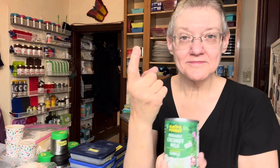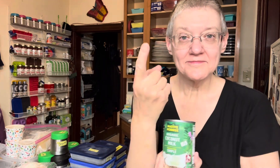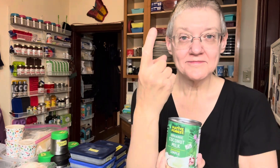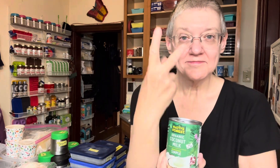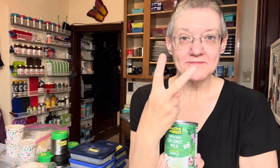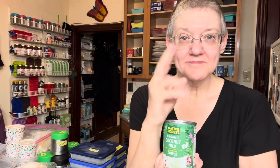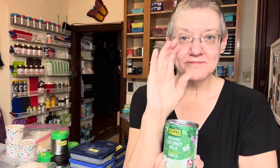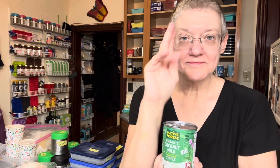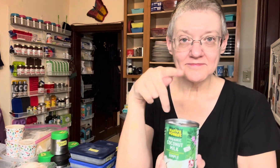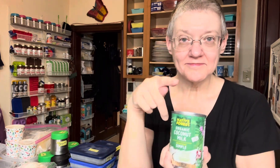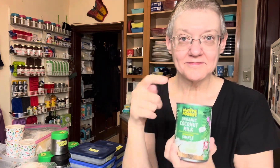Half a cup,